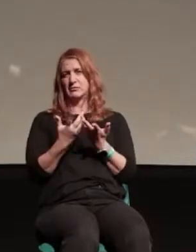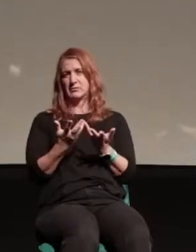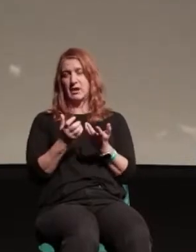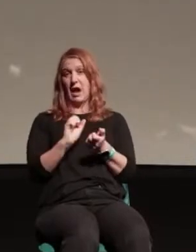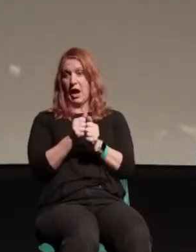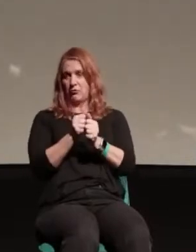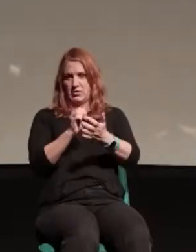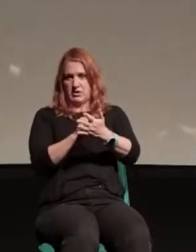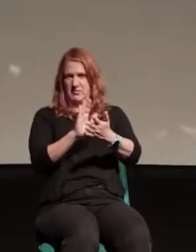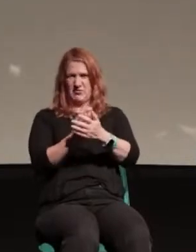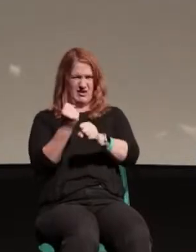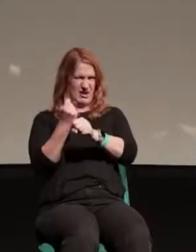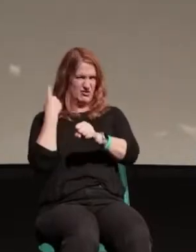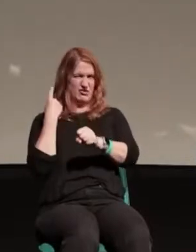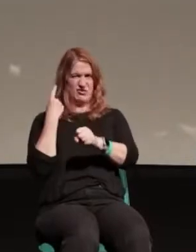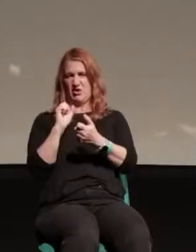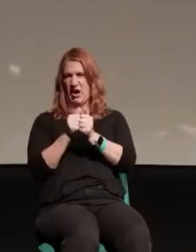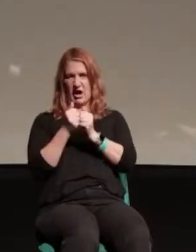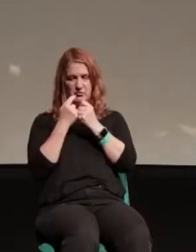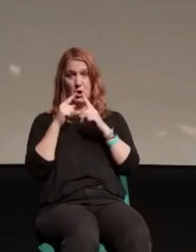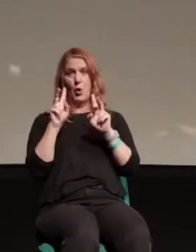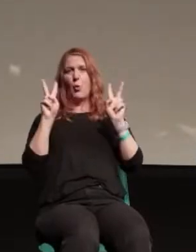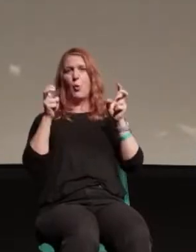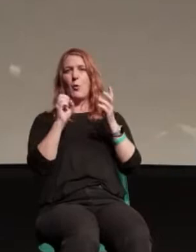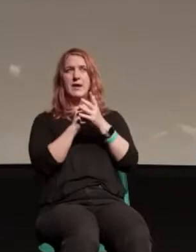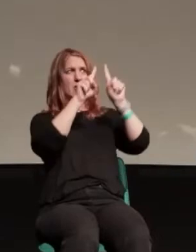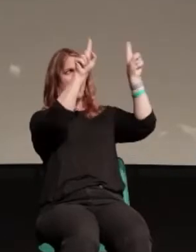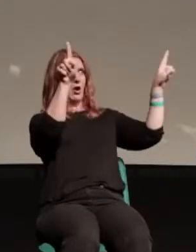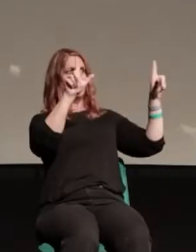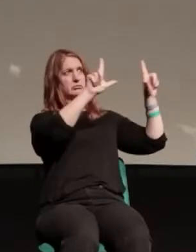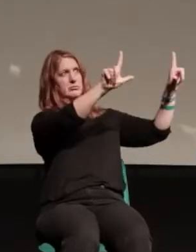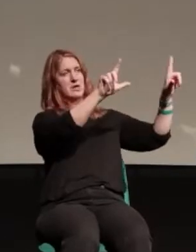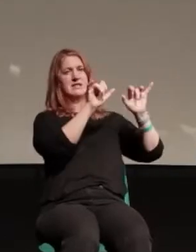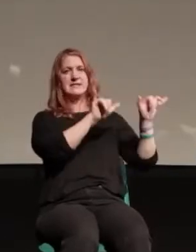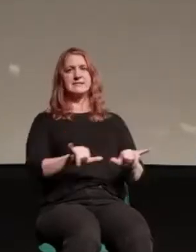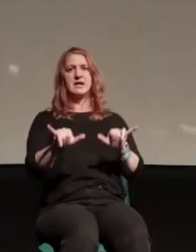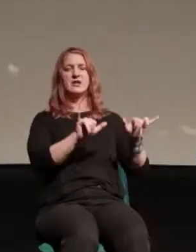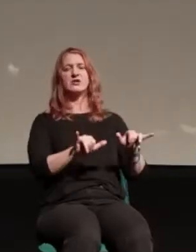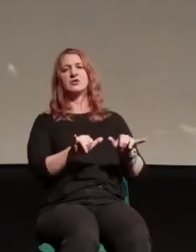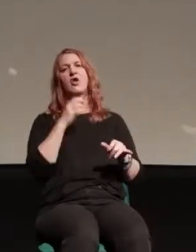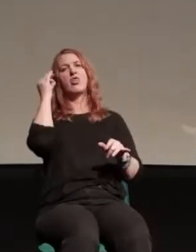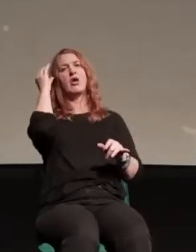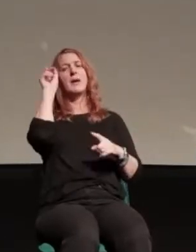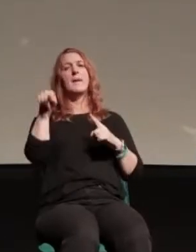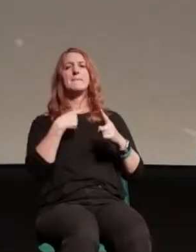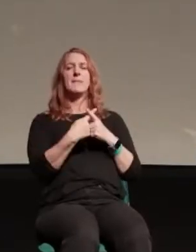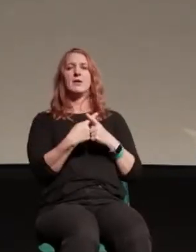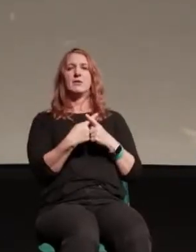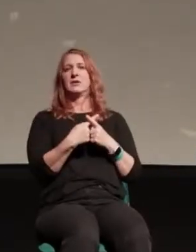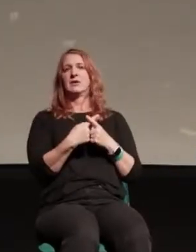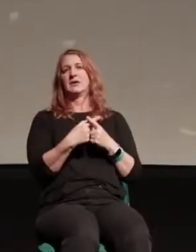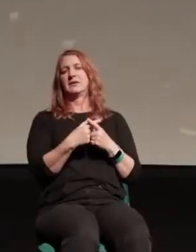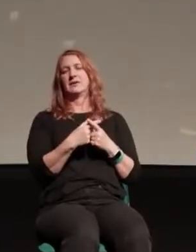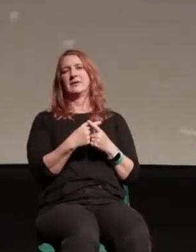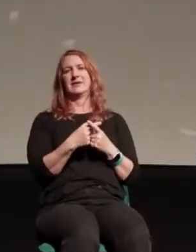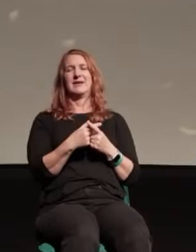the documentary field last year. And there was this quote in there that said the PBS standards are widely regarded as unduly